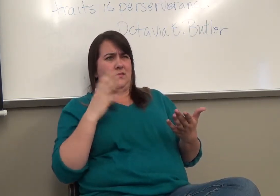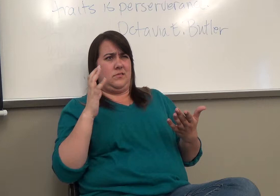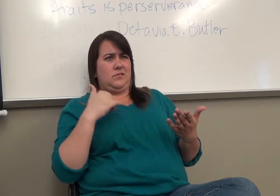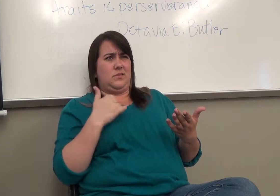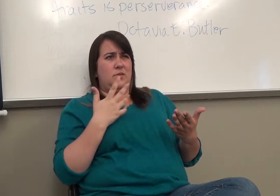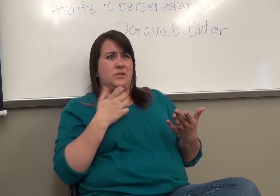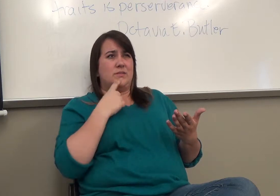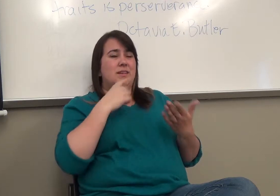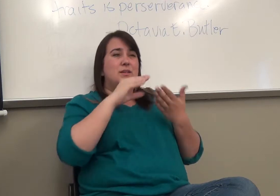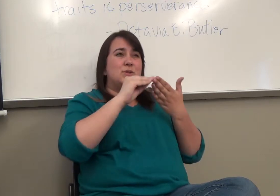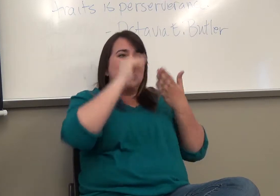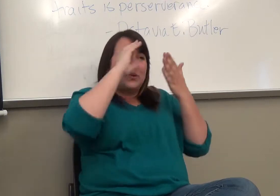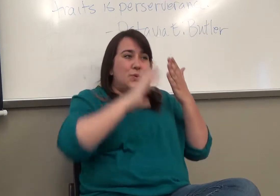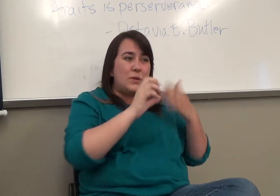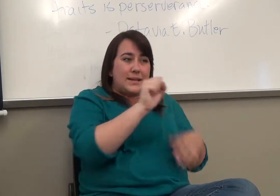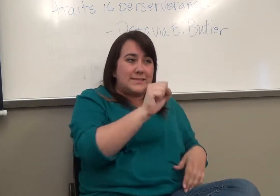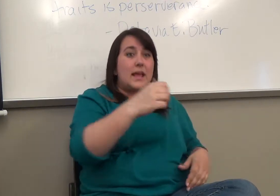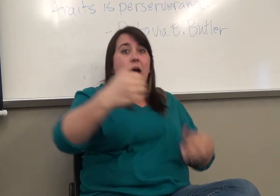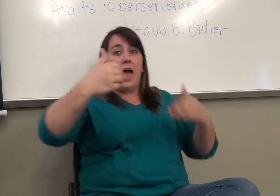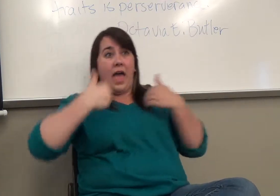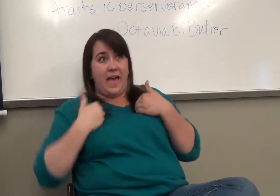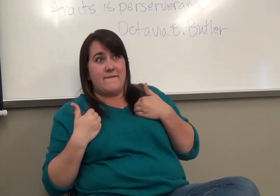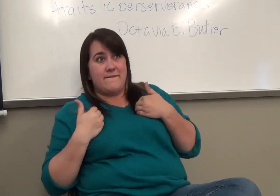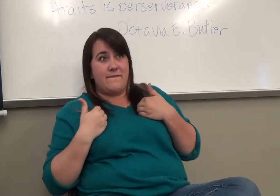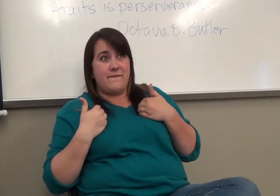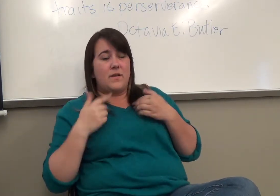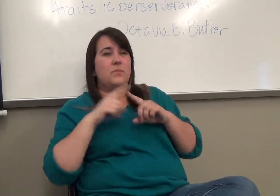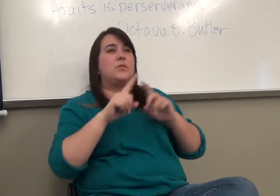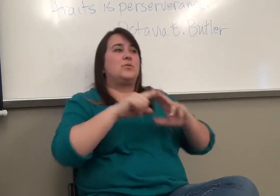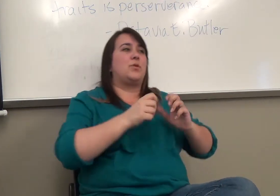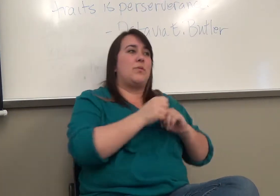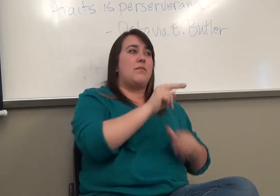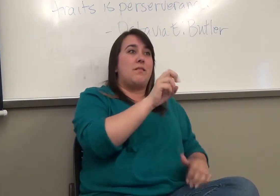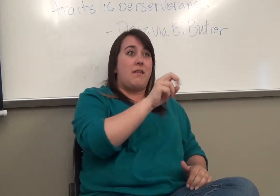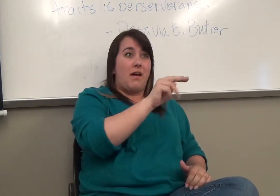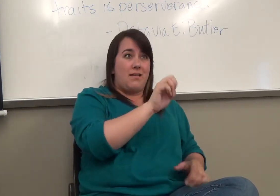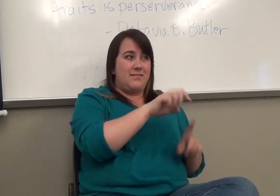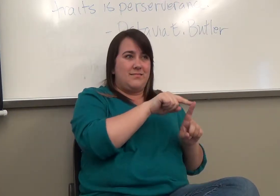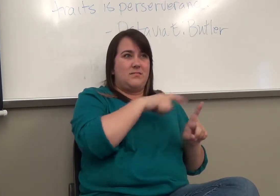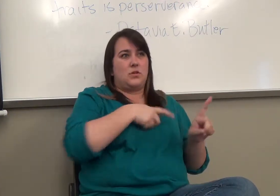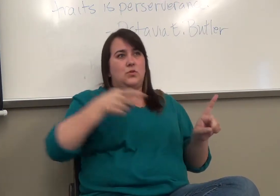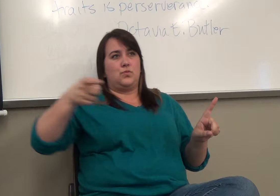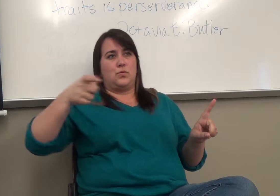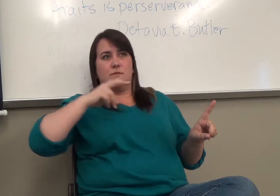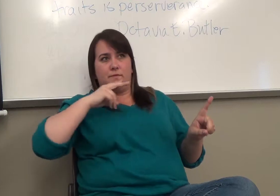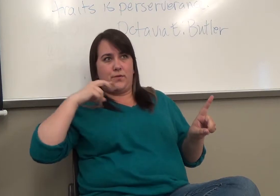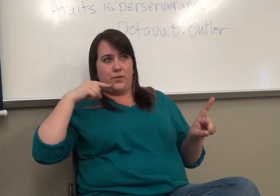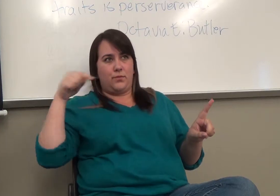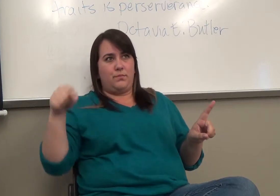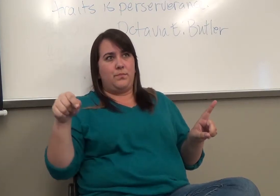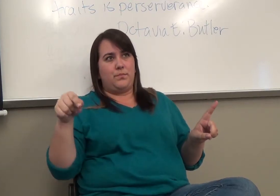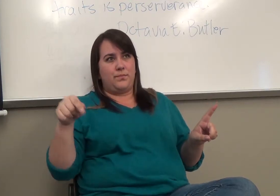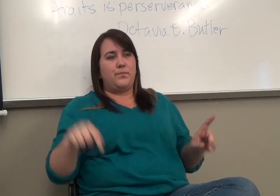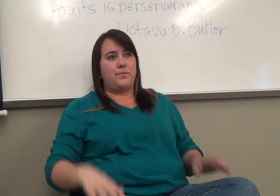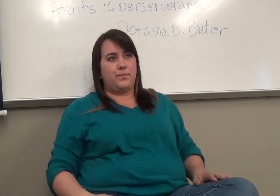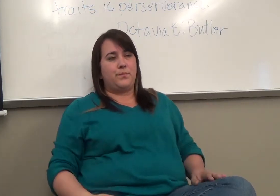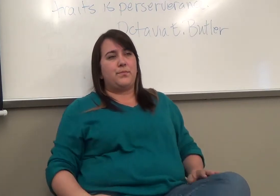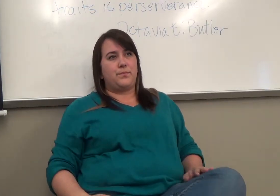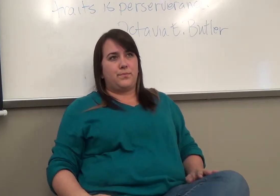students have. But once you start with this, that's controlling this. Okay, same thing